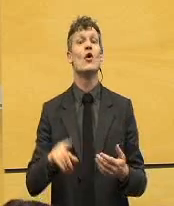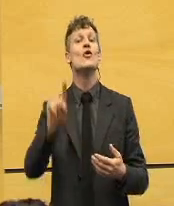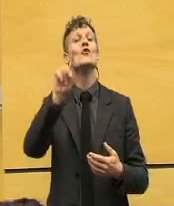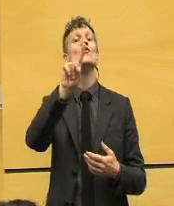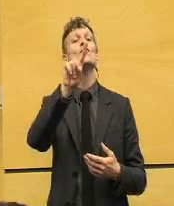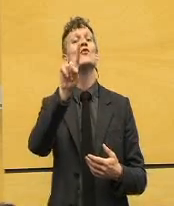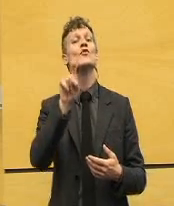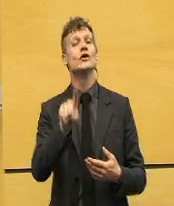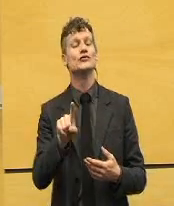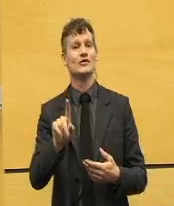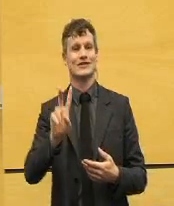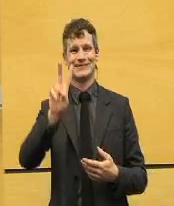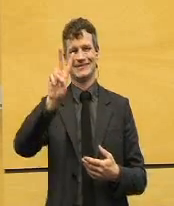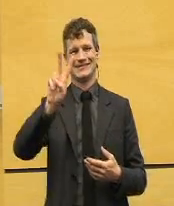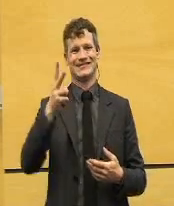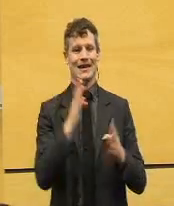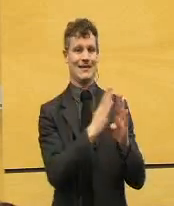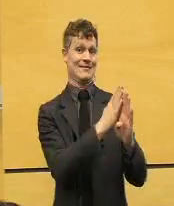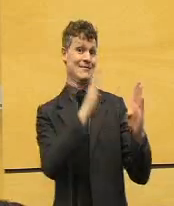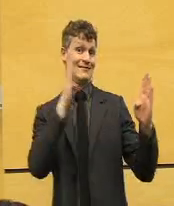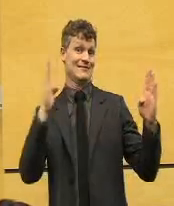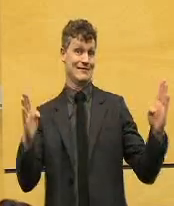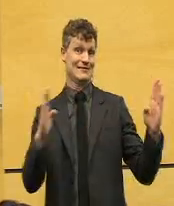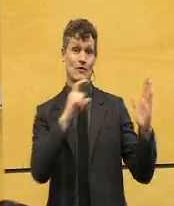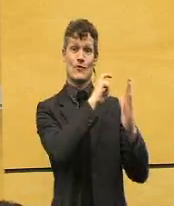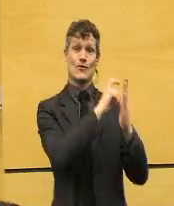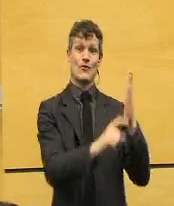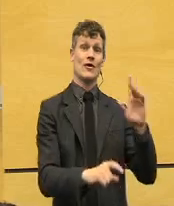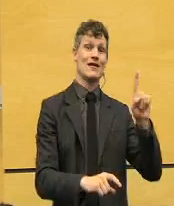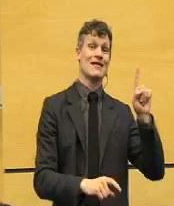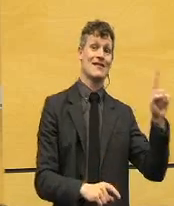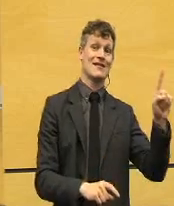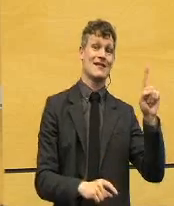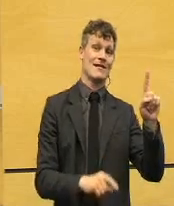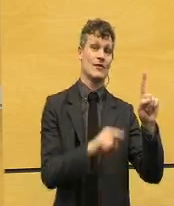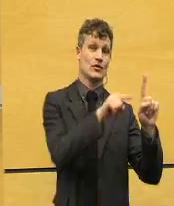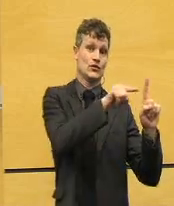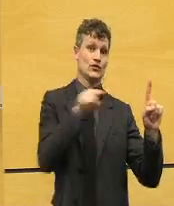of the committee on Articles 11 to 20, the second cluster.